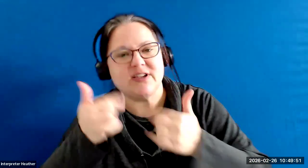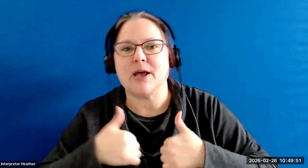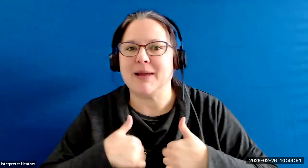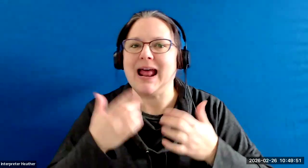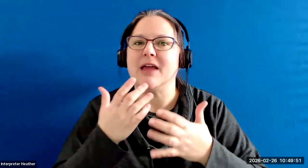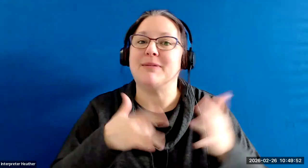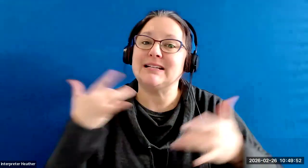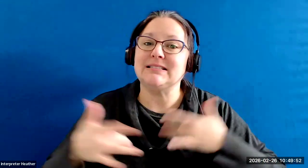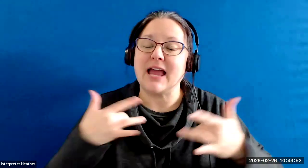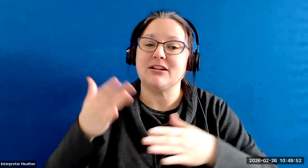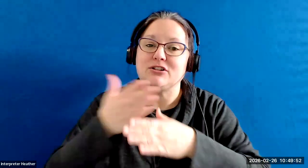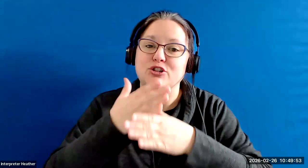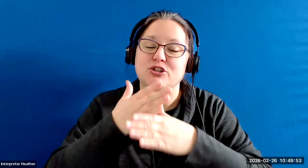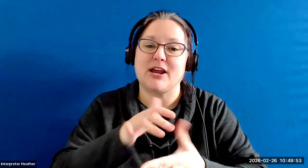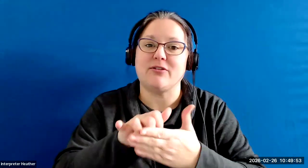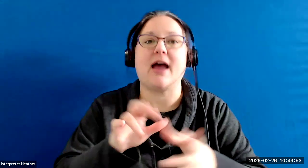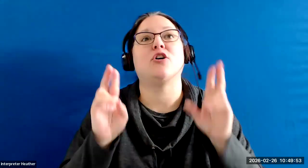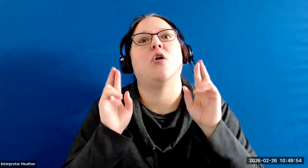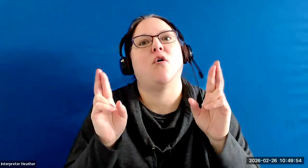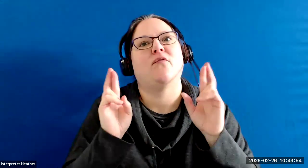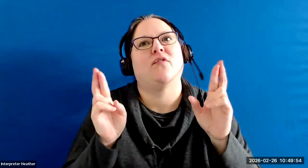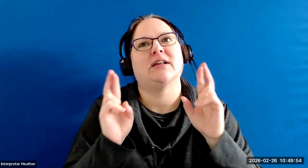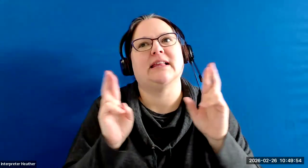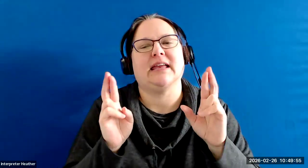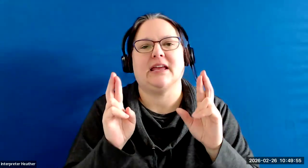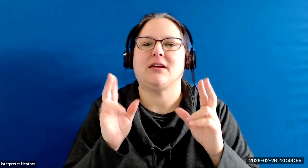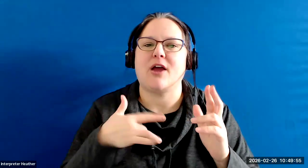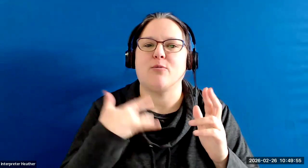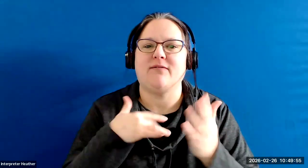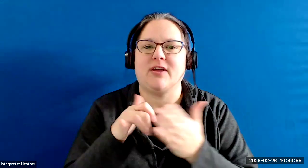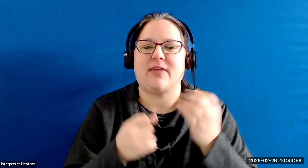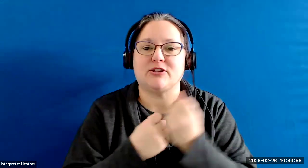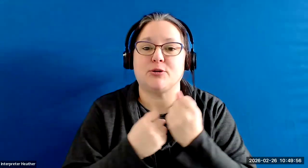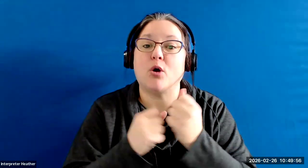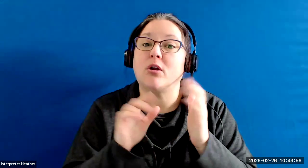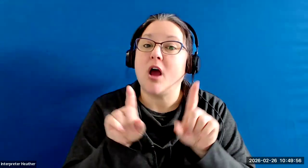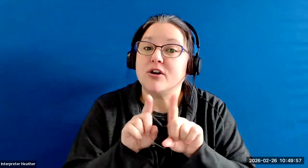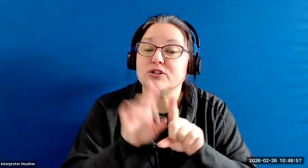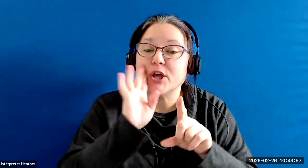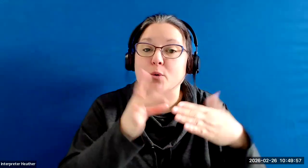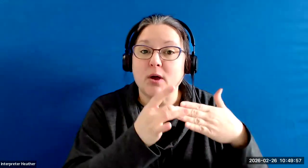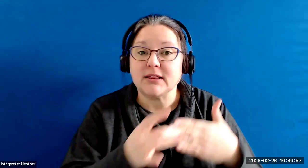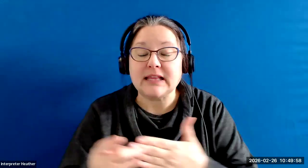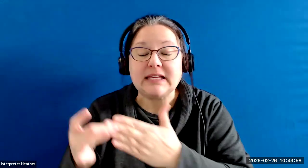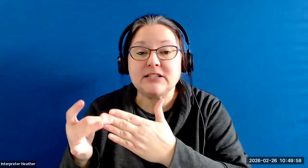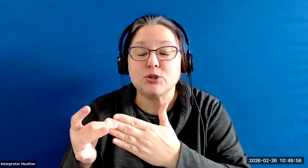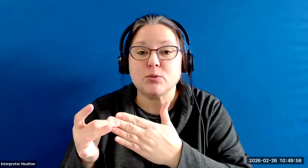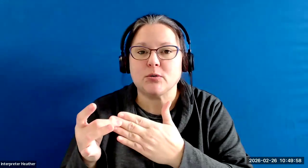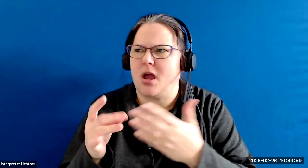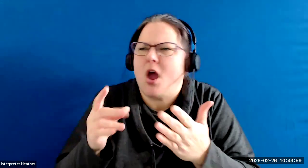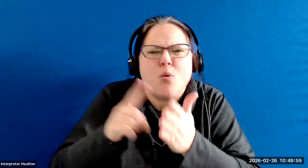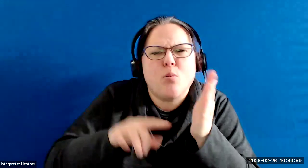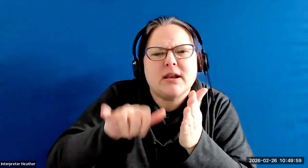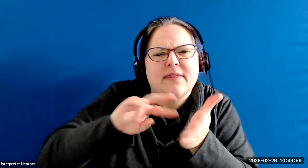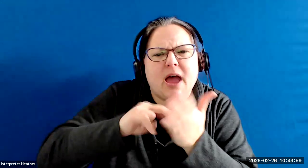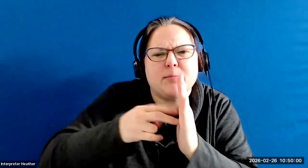that and hopefully people see that as supportive. And it's leading us to, well, what does that mean